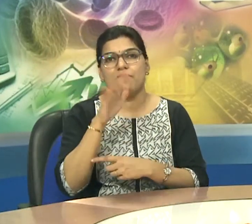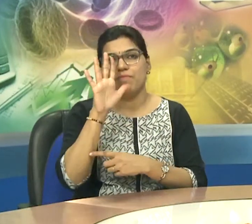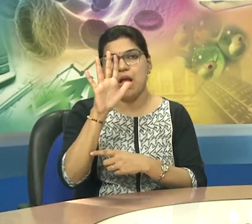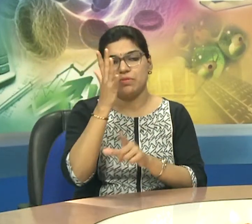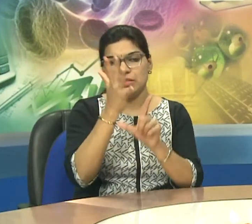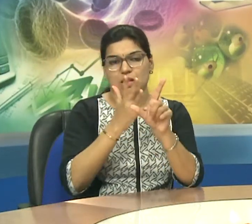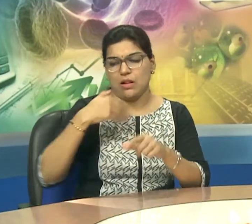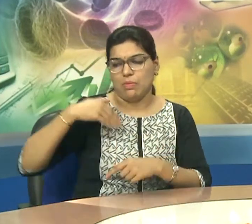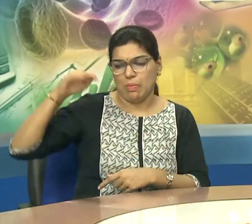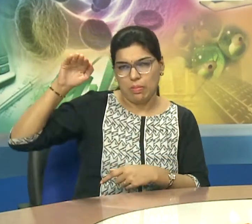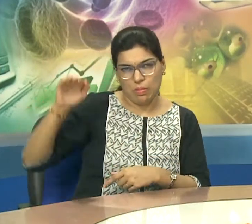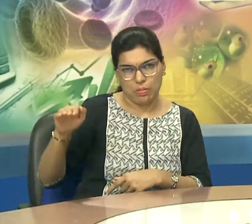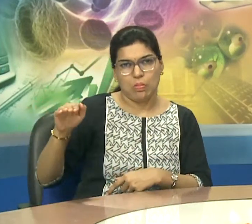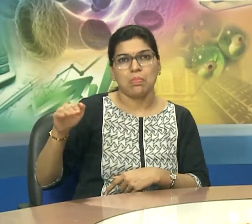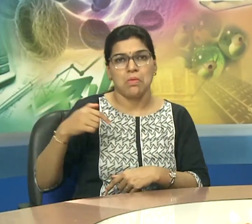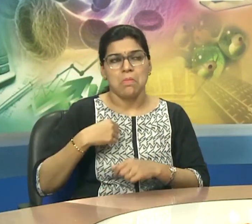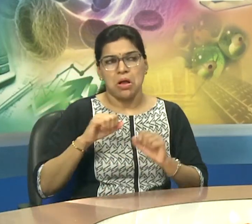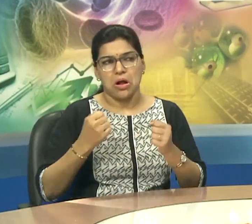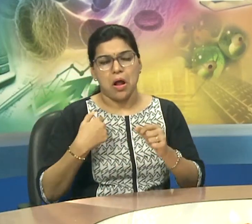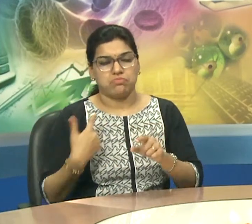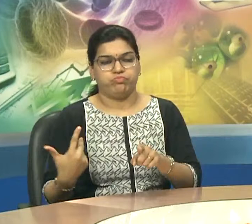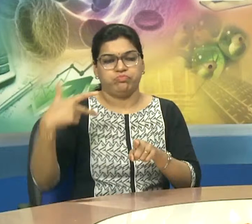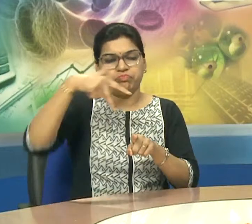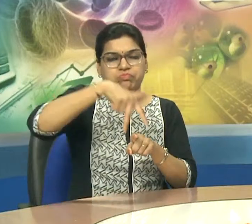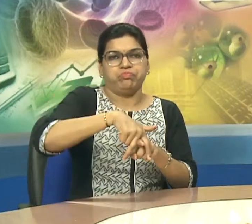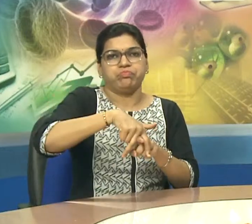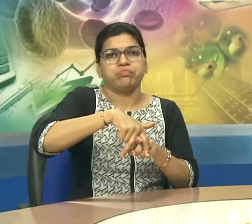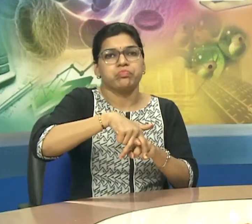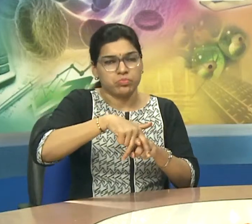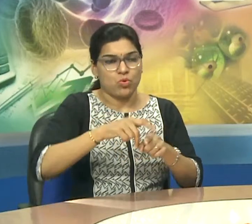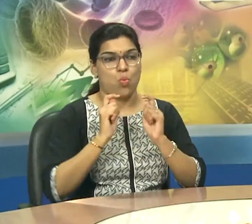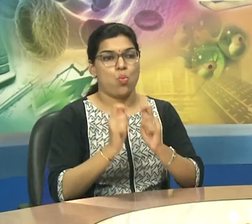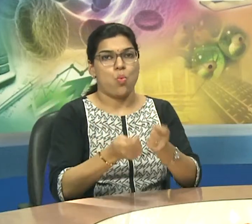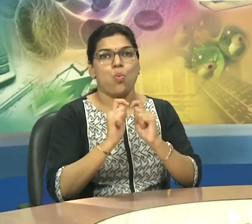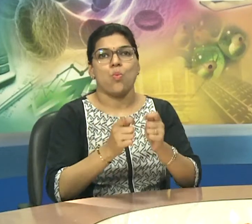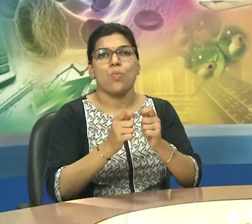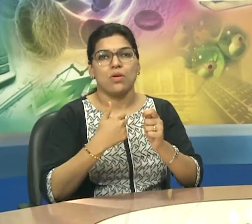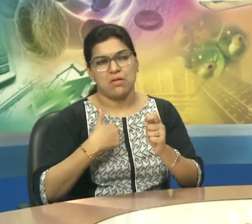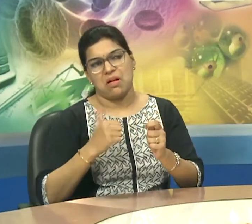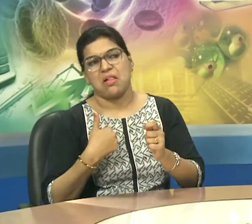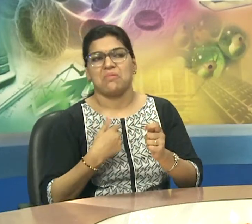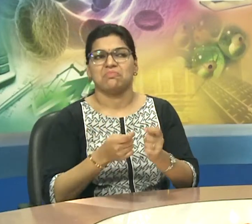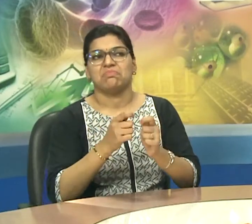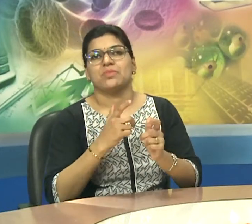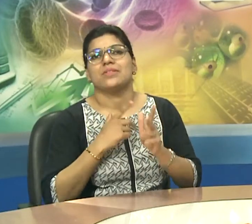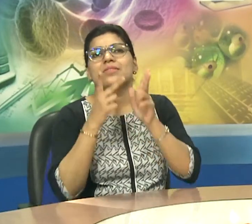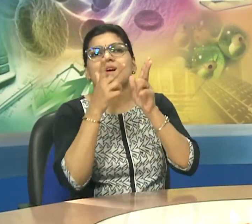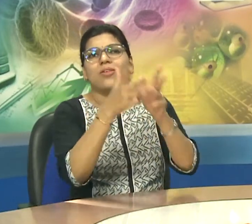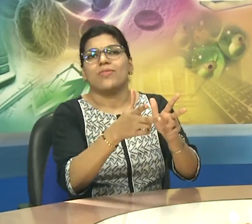First sentence says, I could ride a horse when I was 5 years